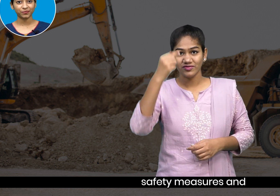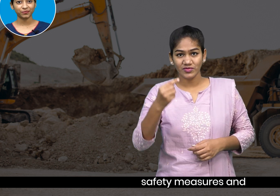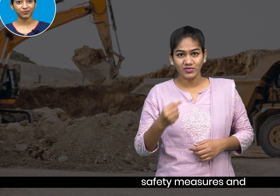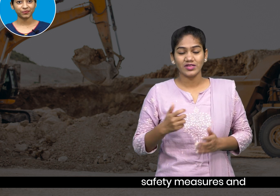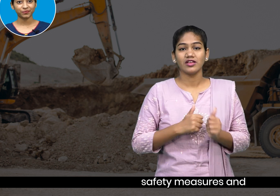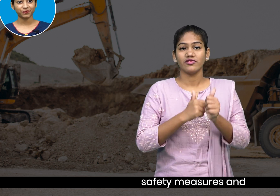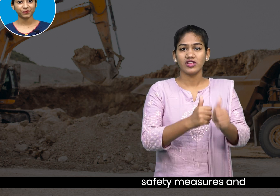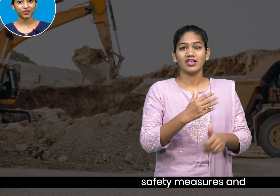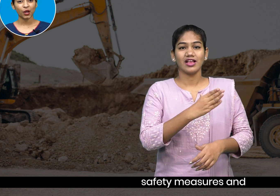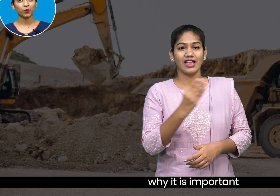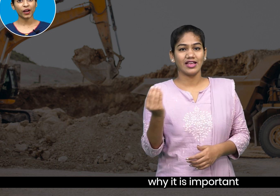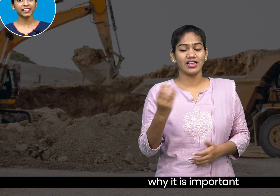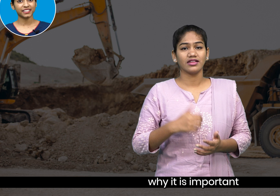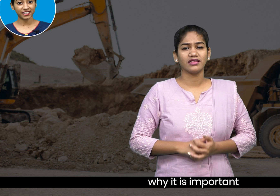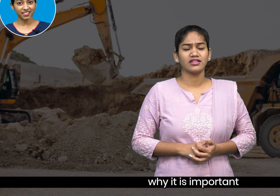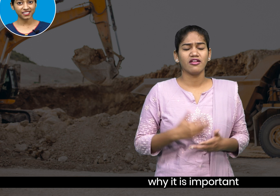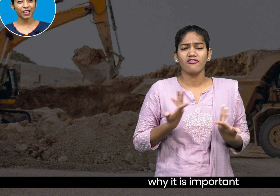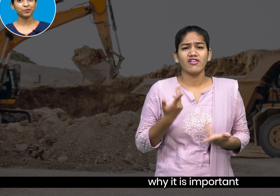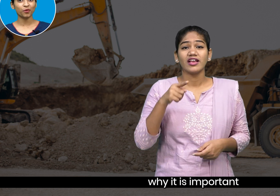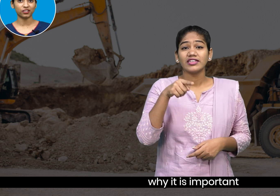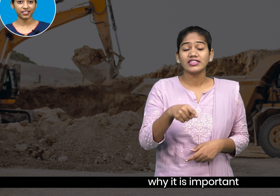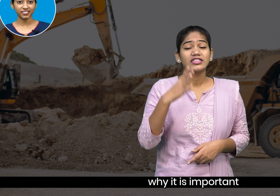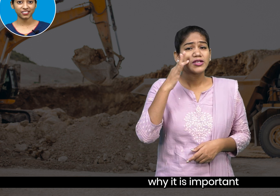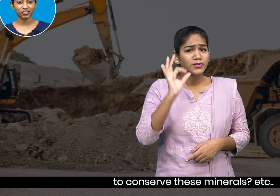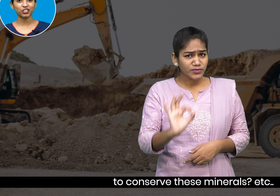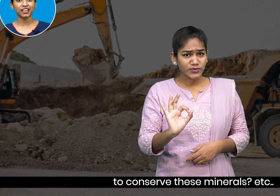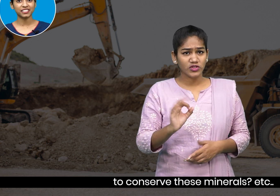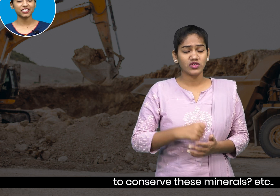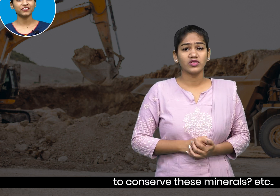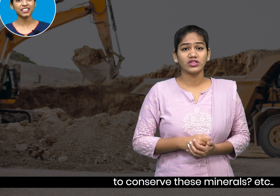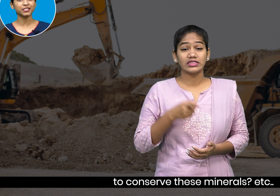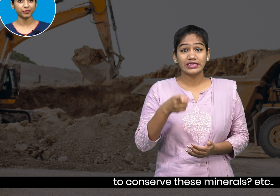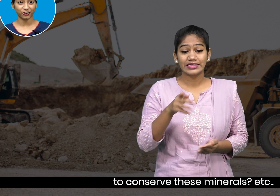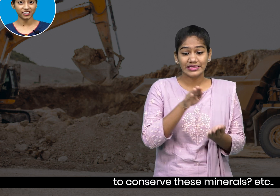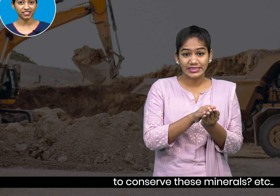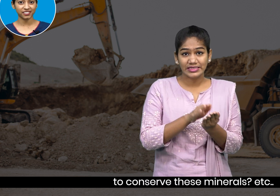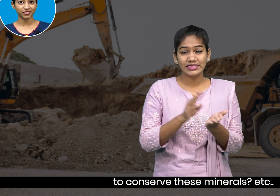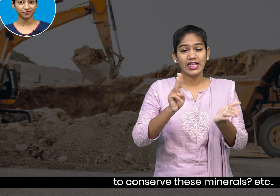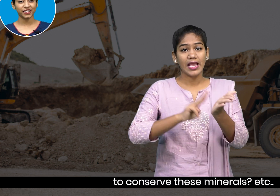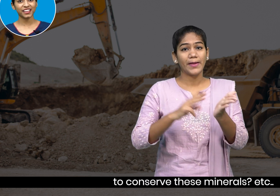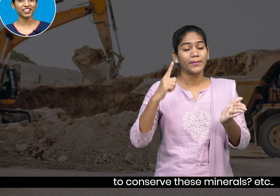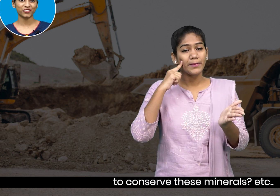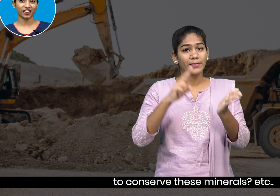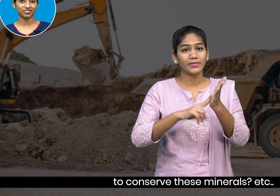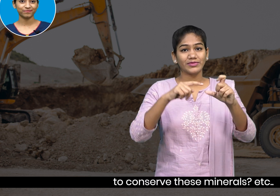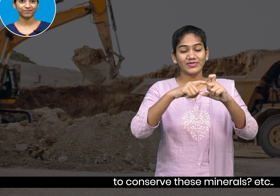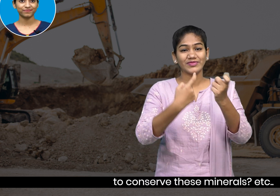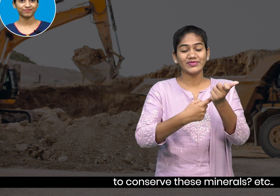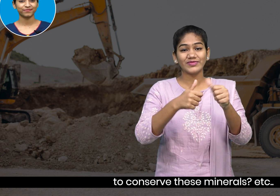and why it is important to conserve these minerals,